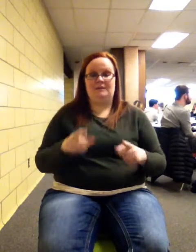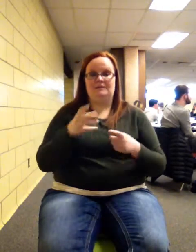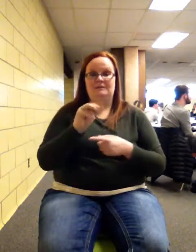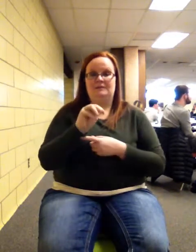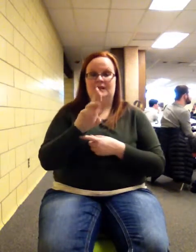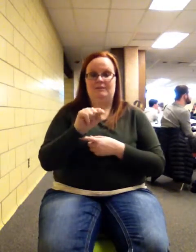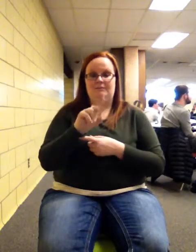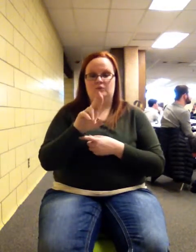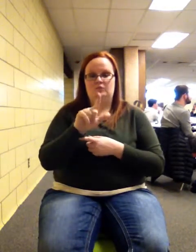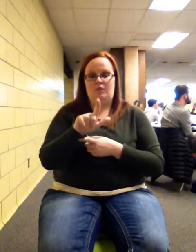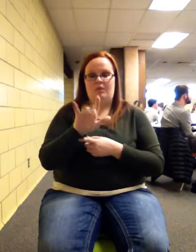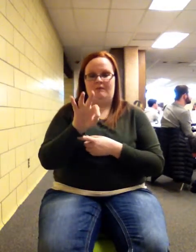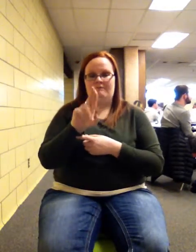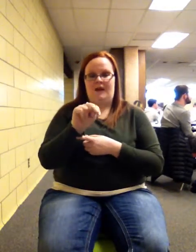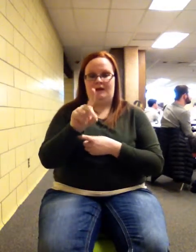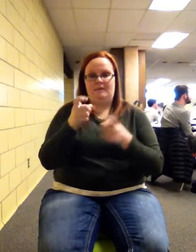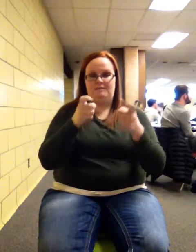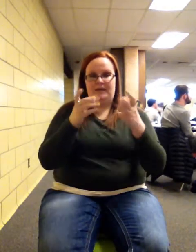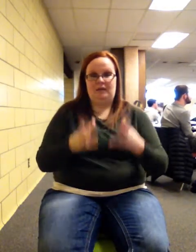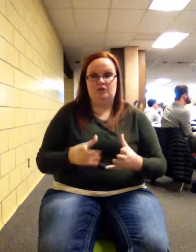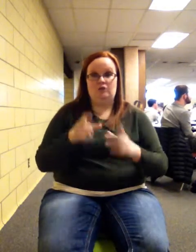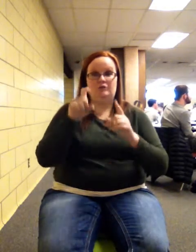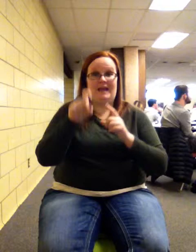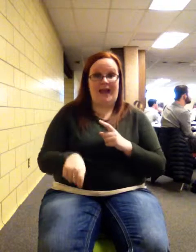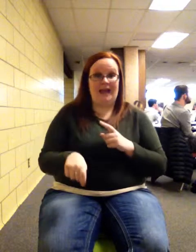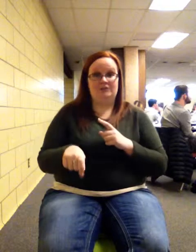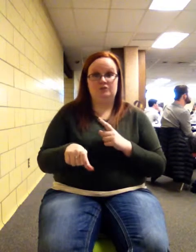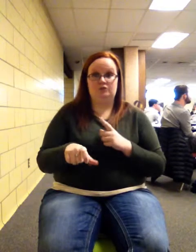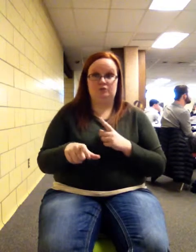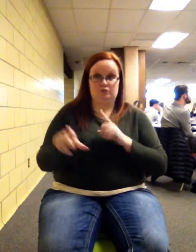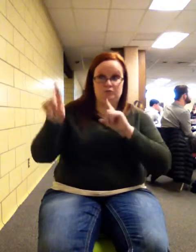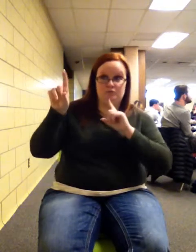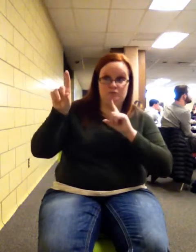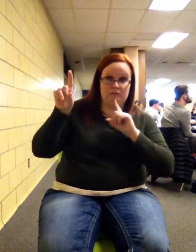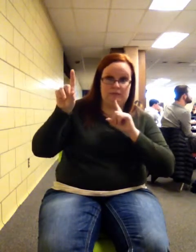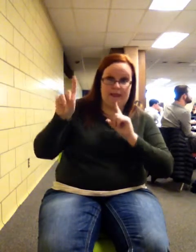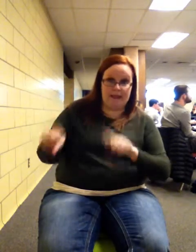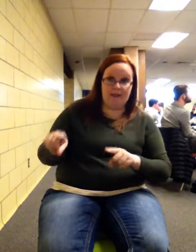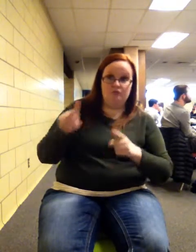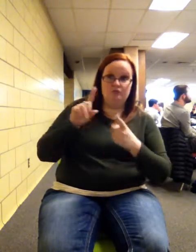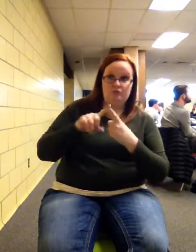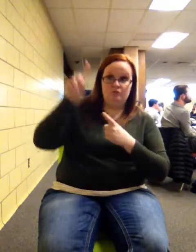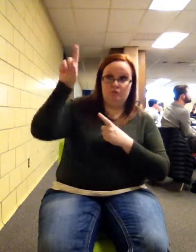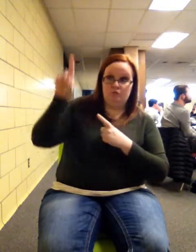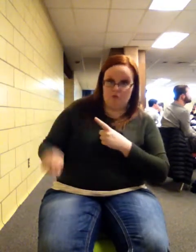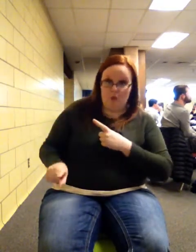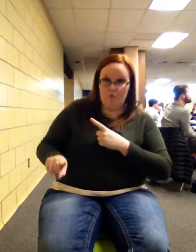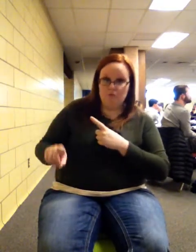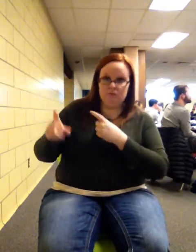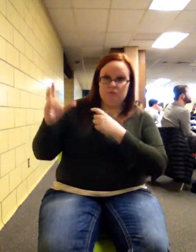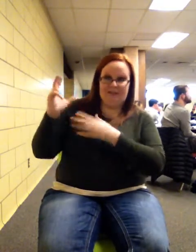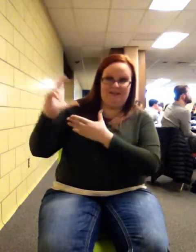the investors. So guess what? If the company isn't doing very well, you guys can't talk to the company. You guys are coming to me and you're